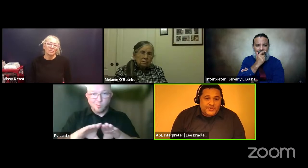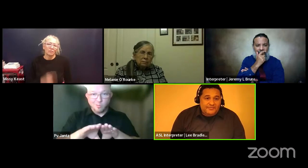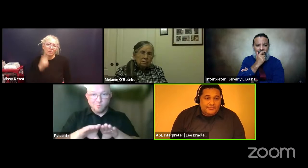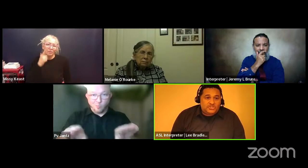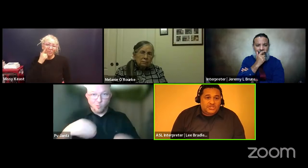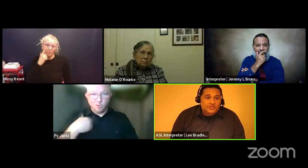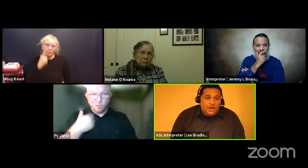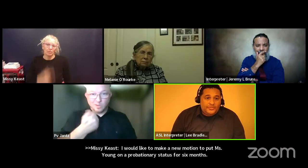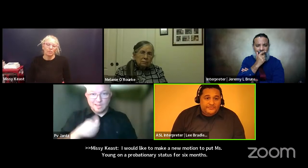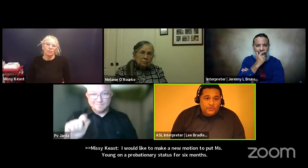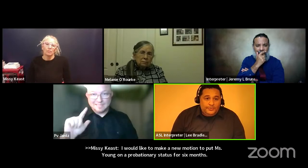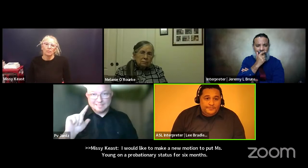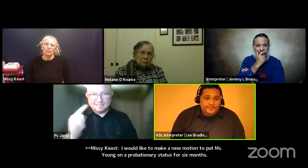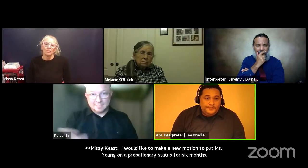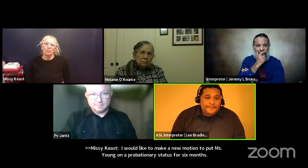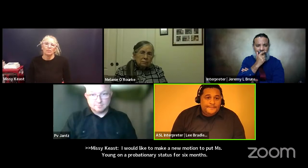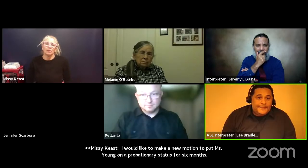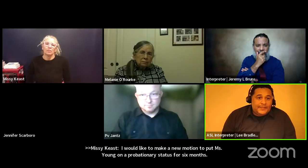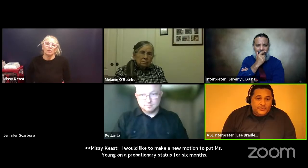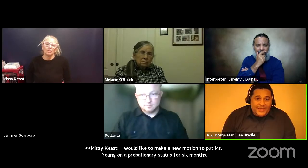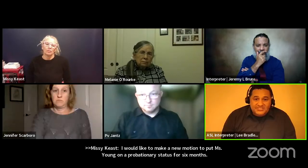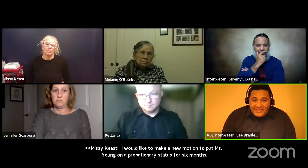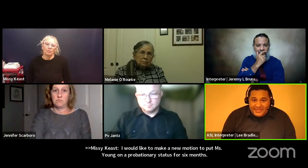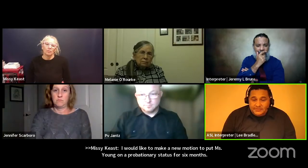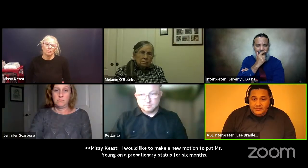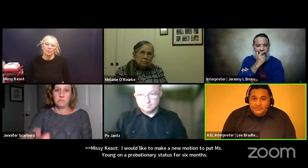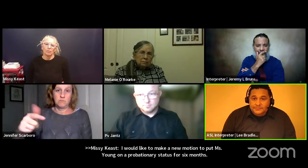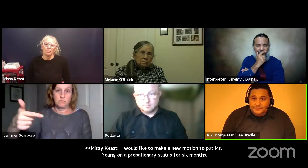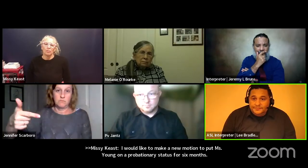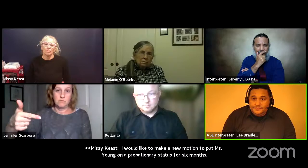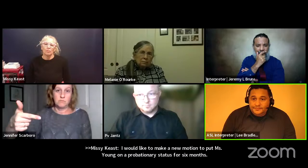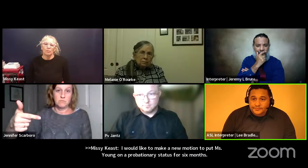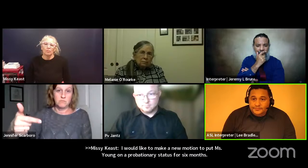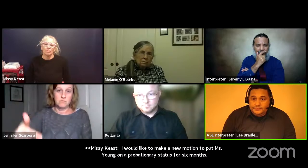Commissioner Jantz, we have a motion on the floor. Do we have a second?